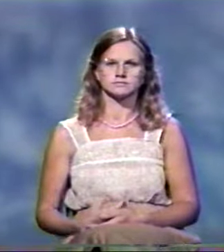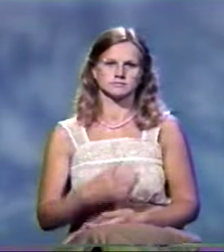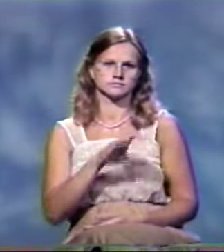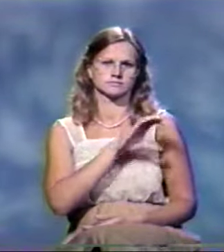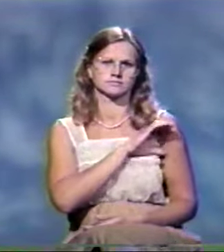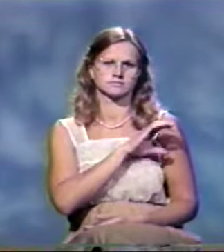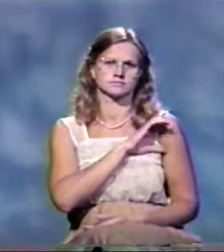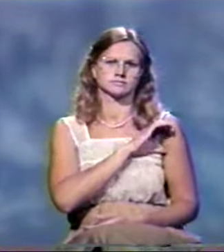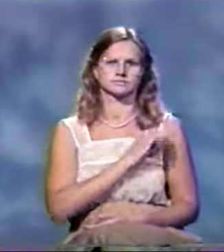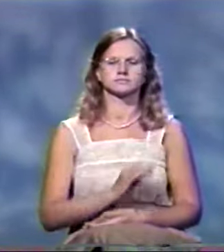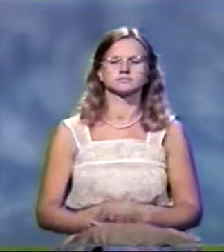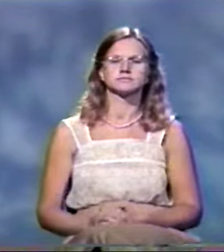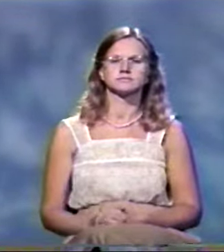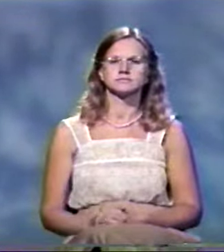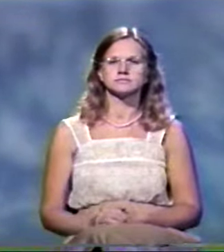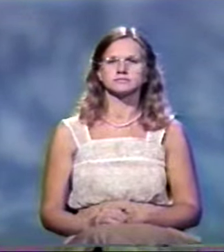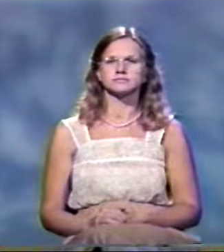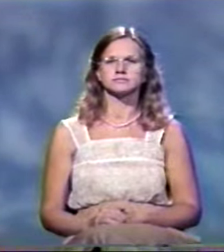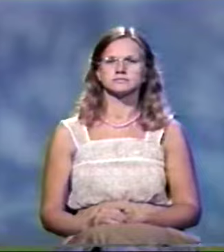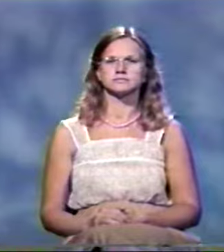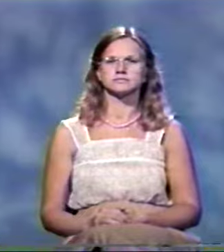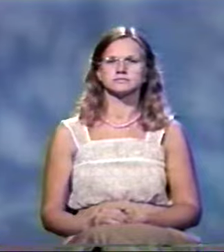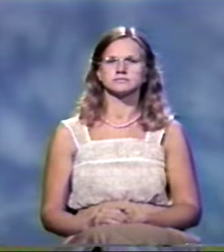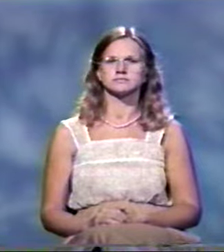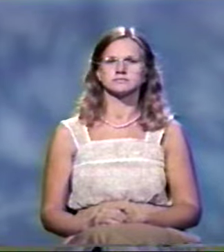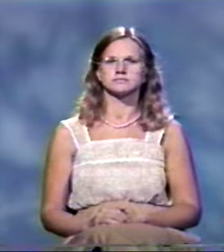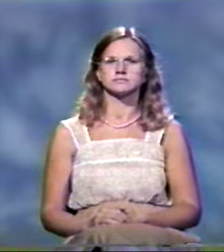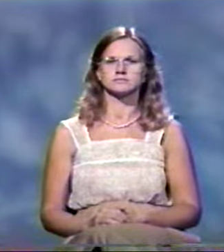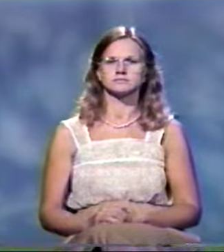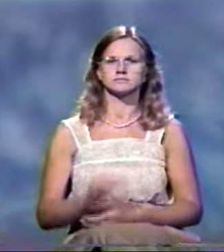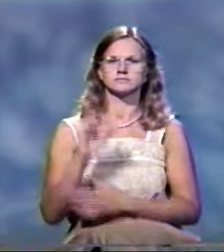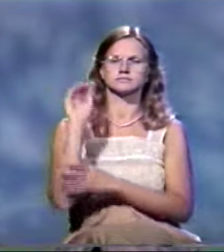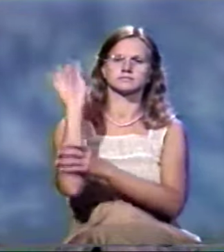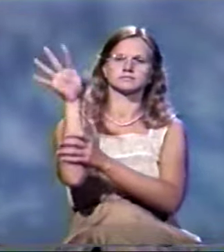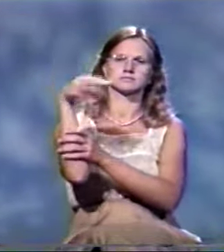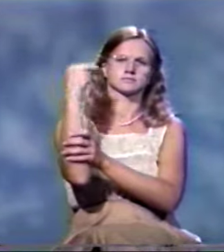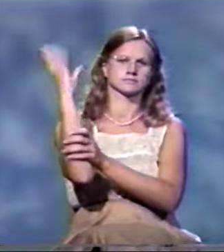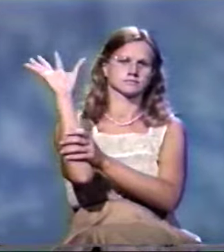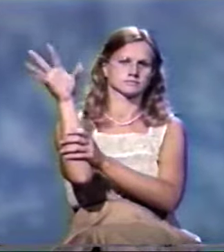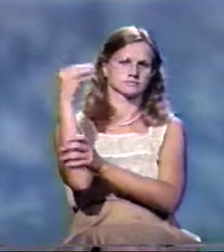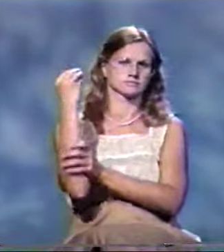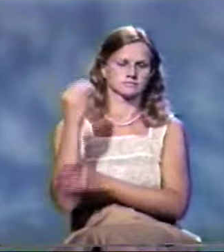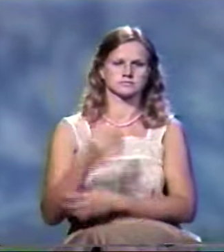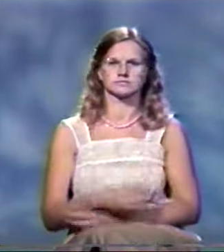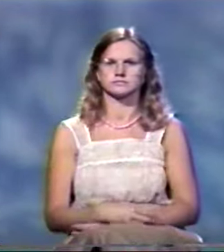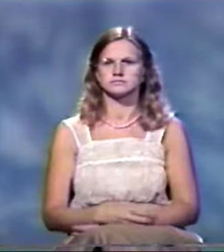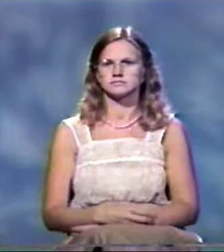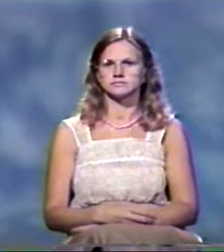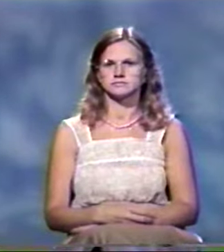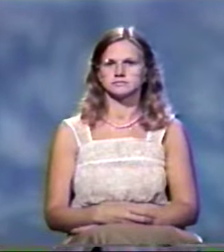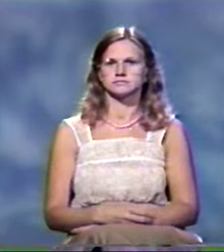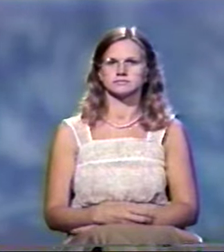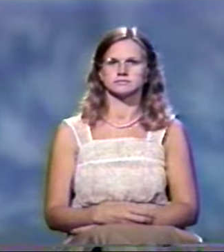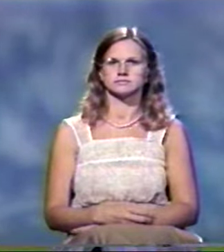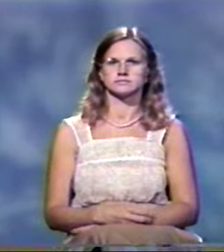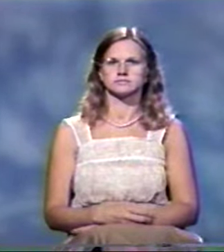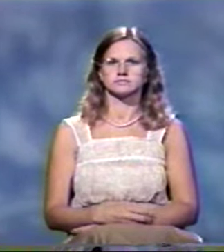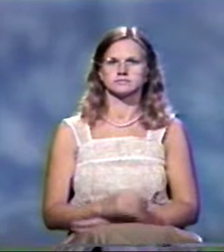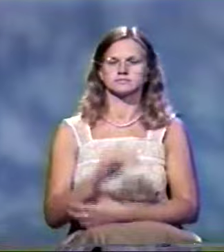policeman. A flashing light on an emergency vehicle. A flashing light on an emergency